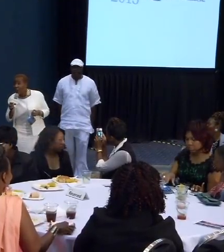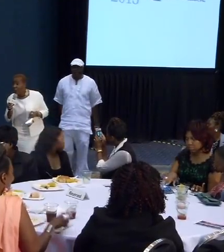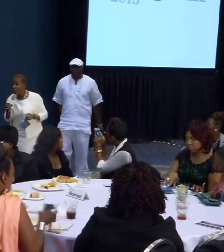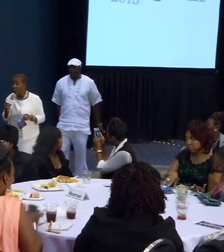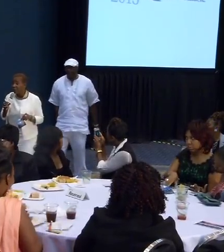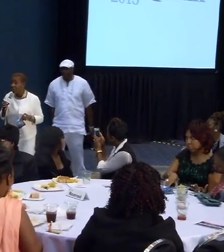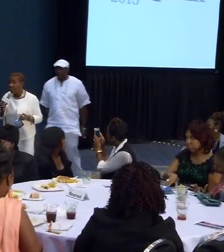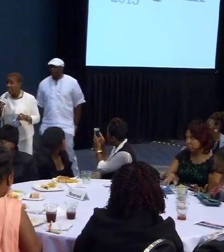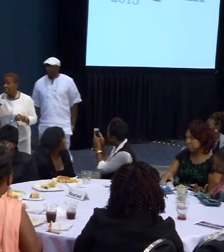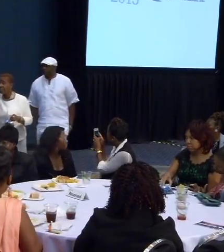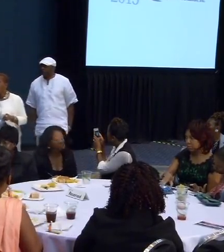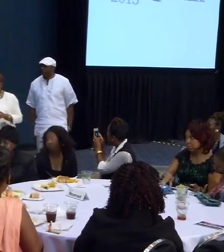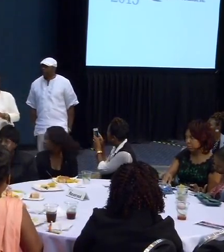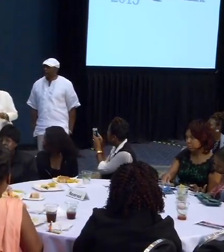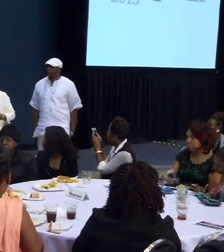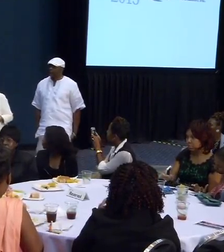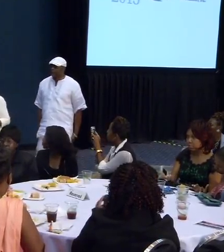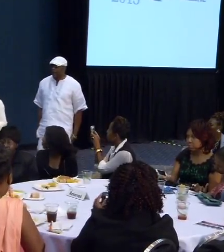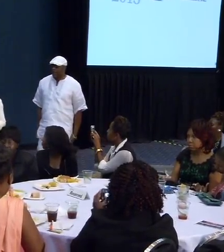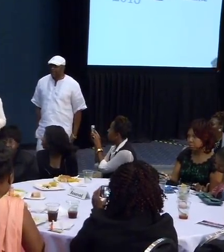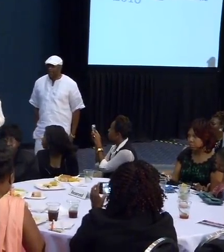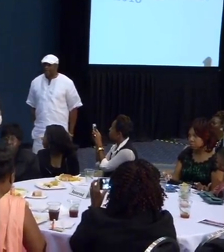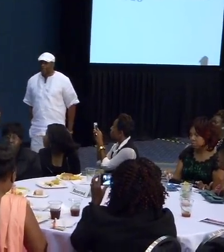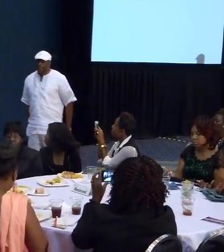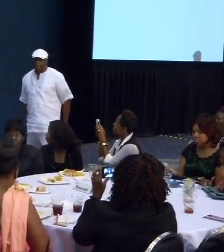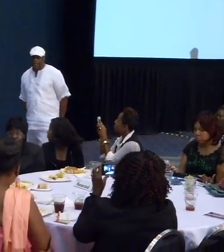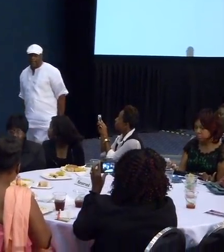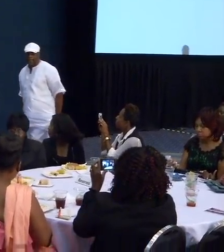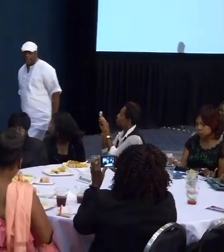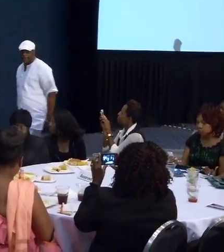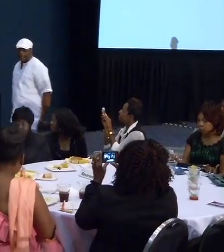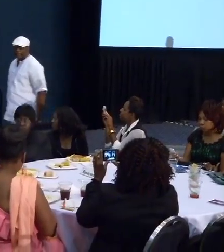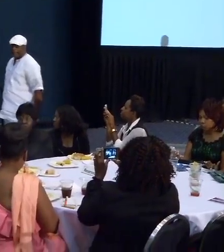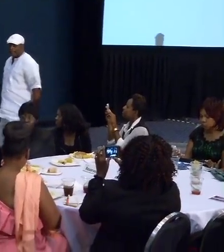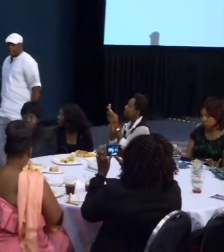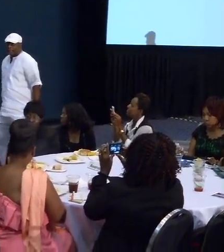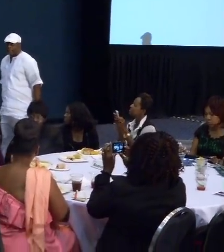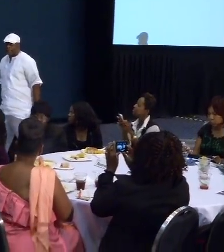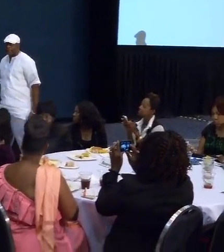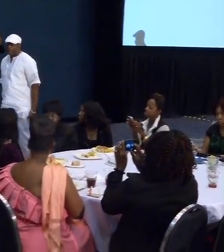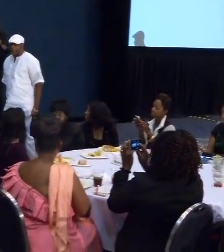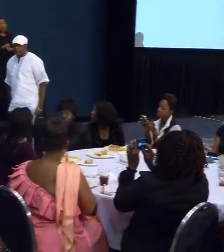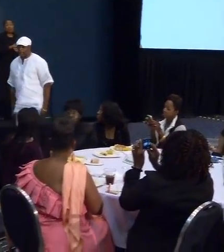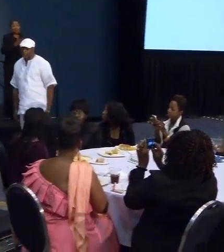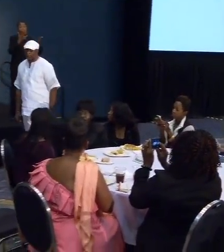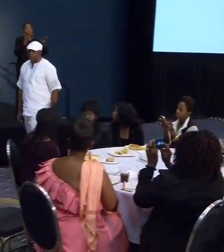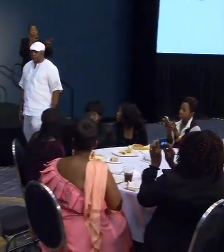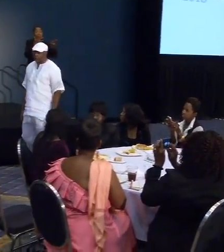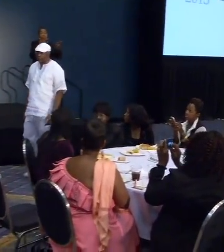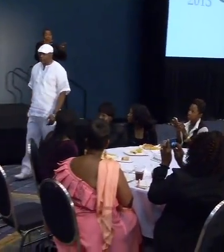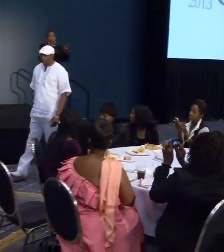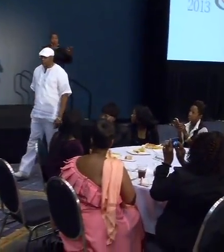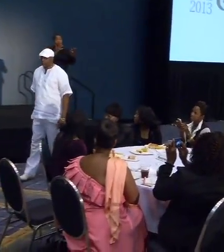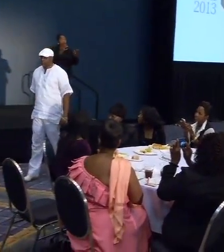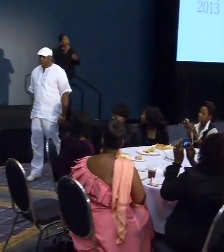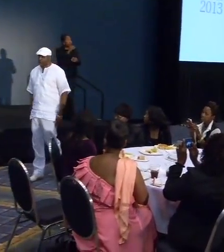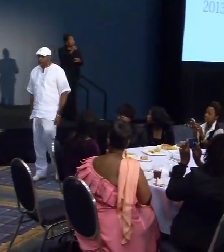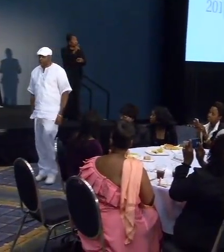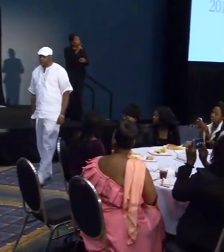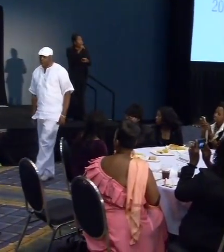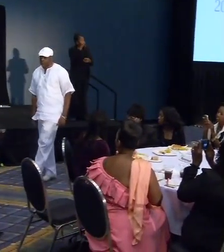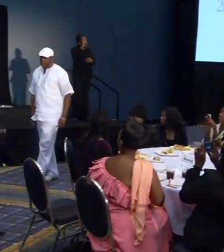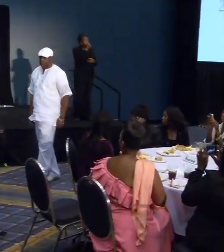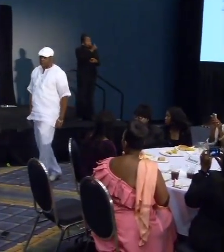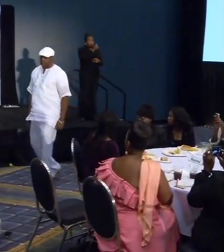I know. I give who I am. I give what I have. I just give myself away. So it's up to you